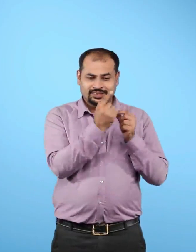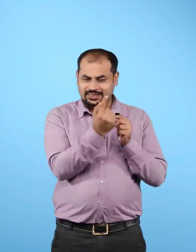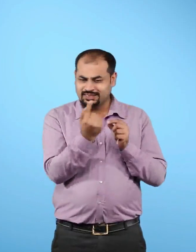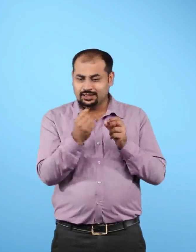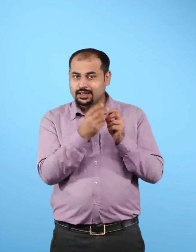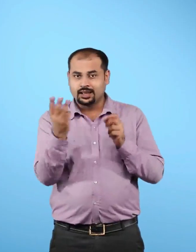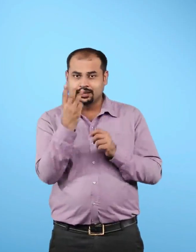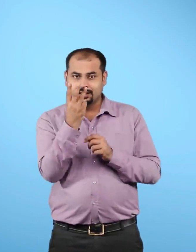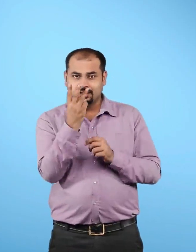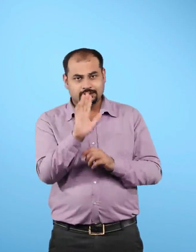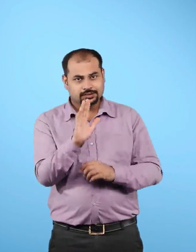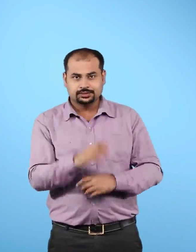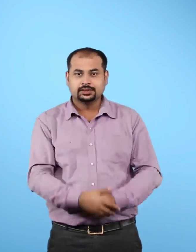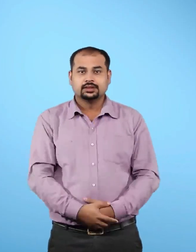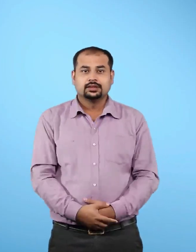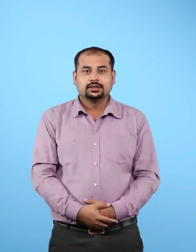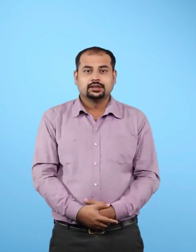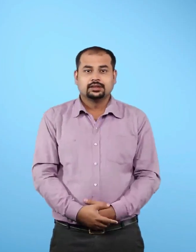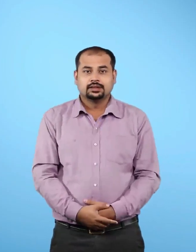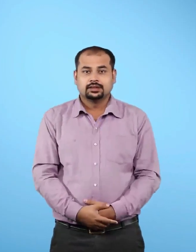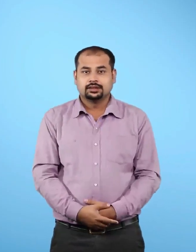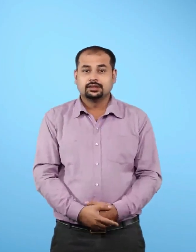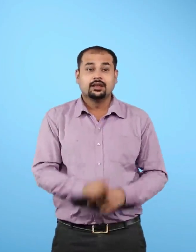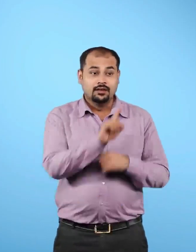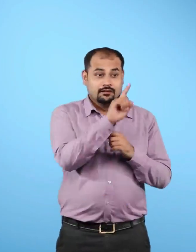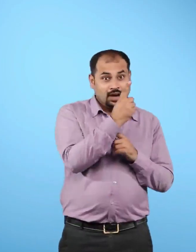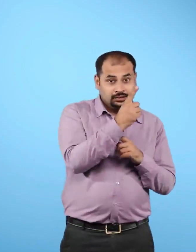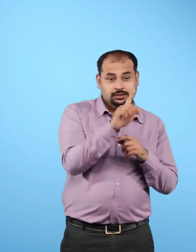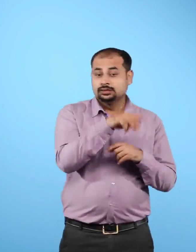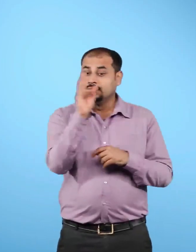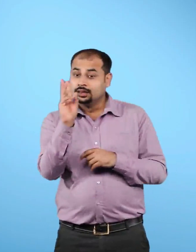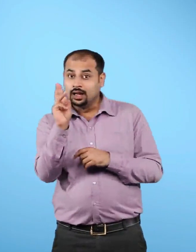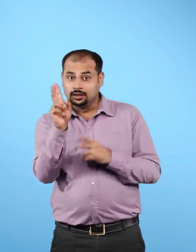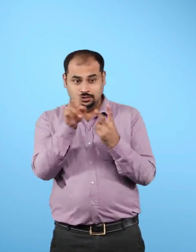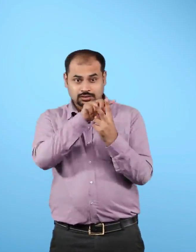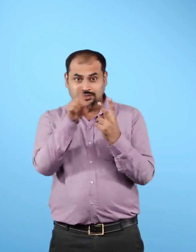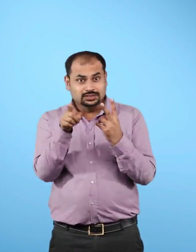find the difference in length between candle 1 and candle 3.